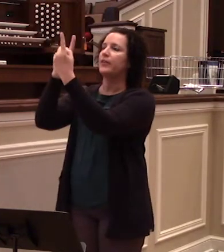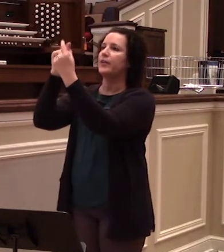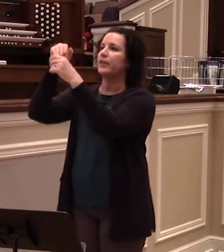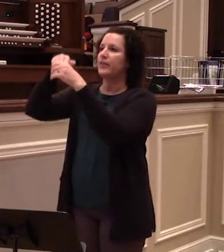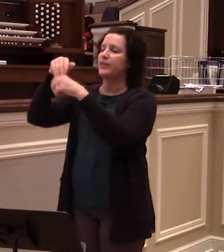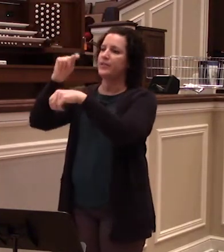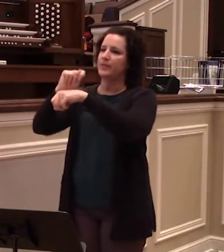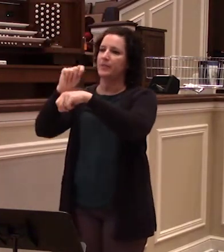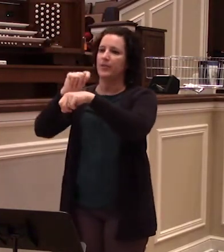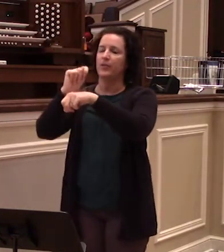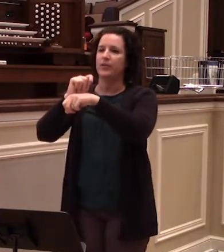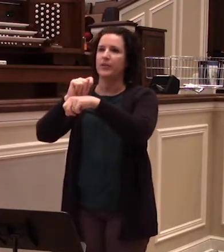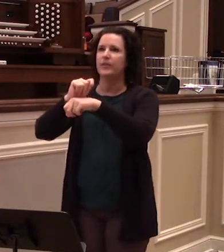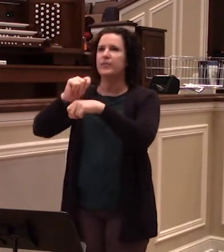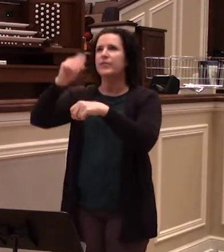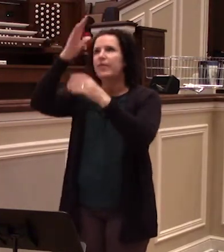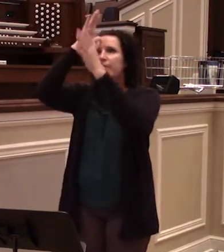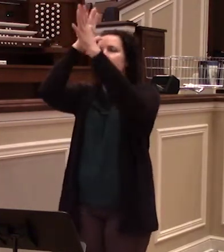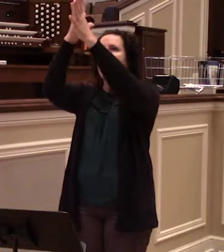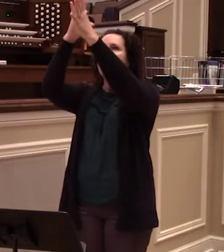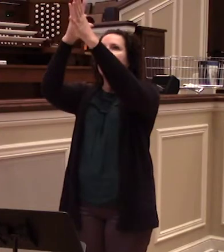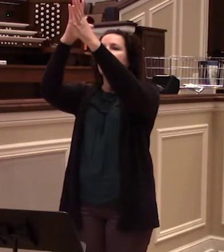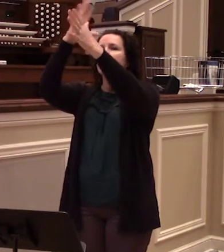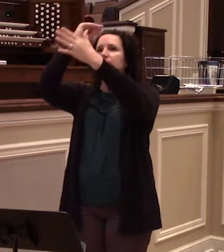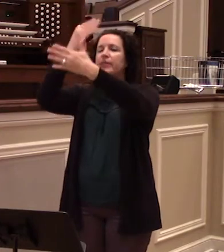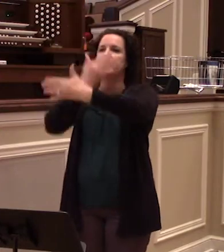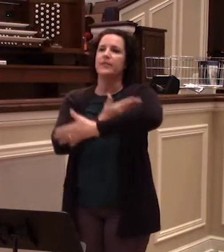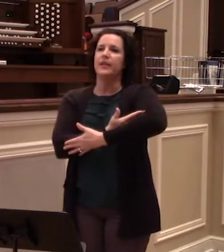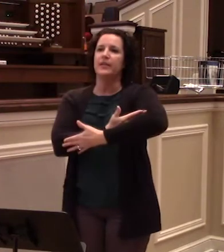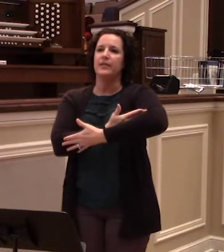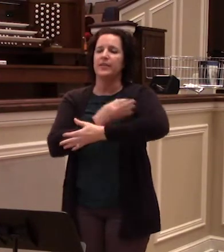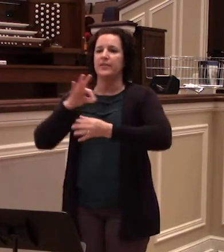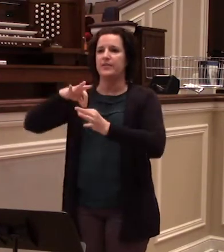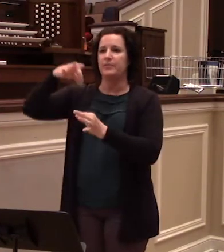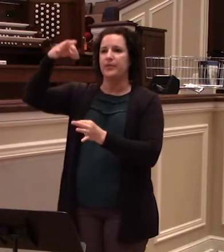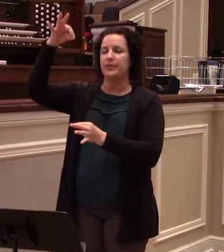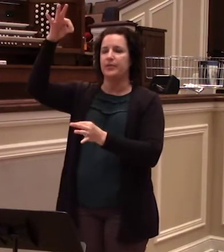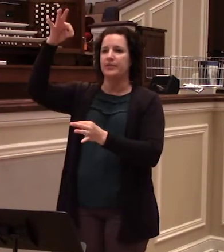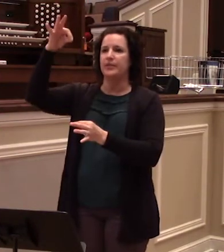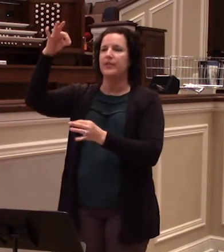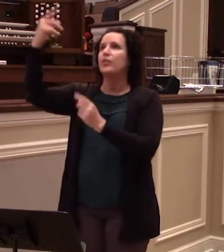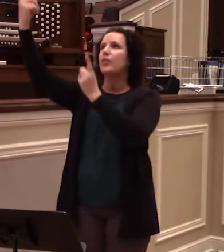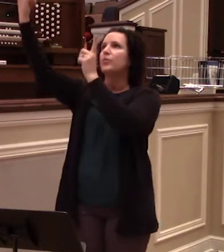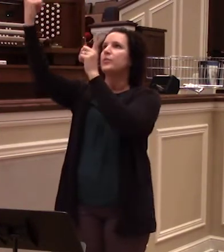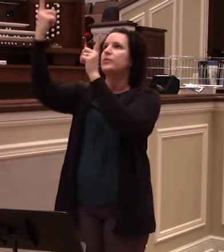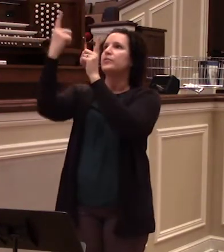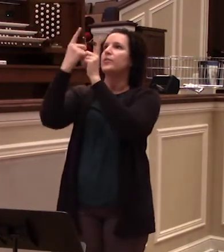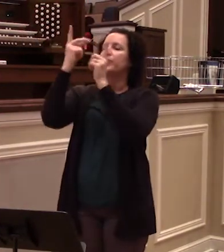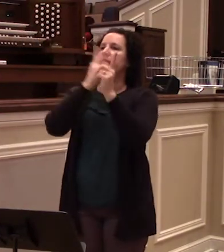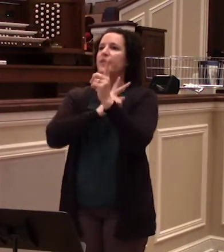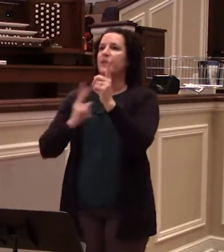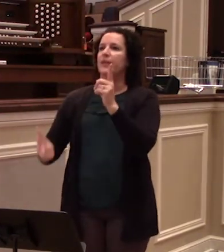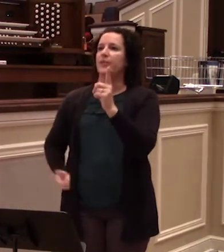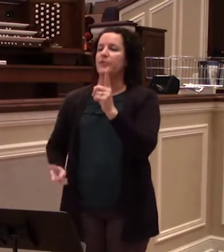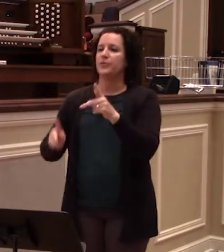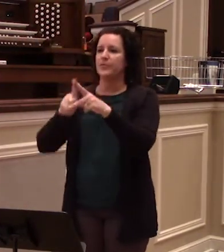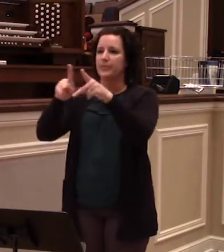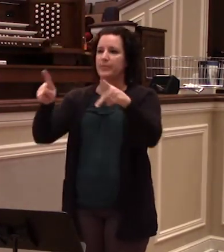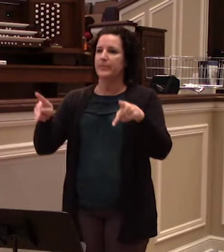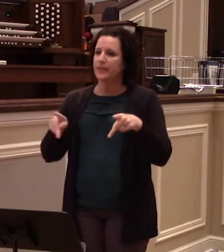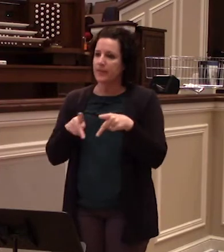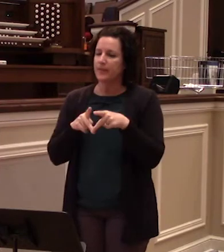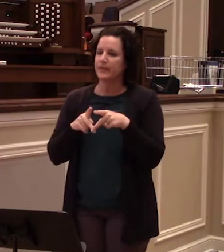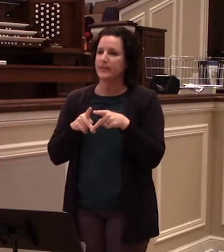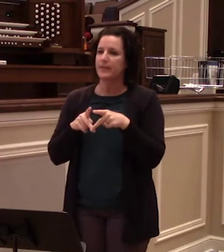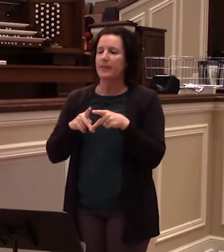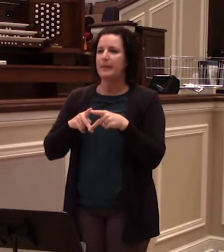the Spirit. You have coming together in this temple, the return of the king to his rightful place. And yet it is